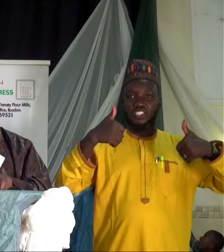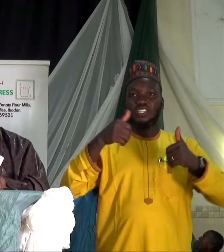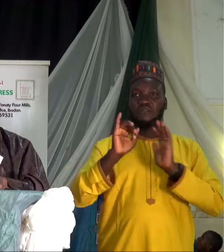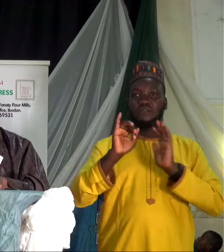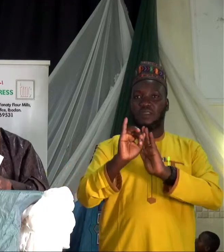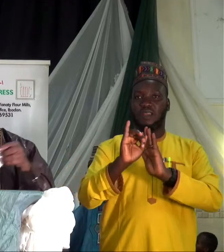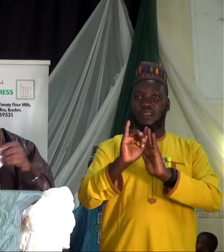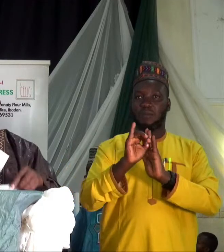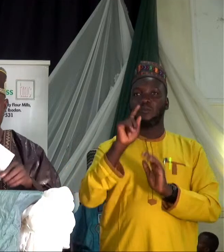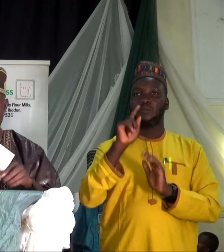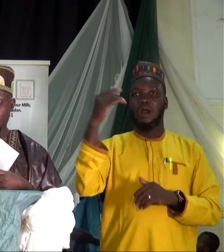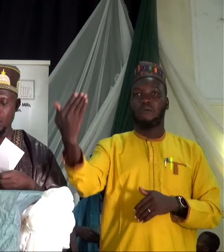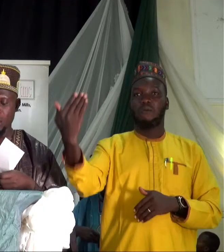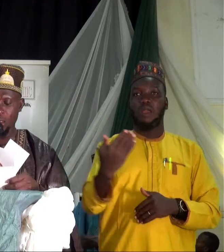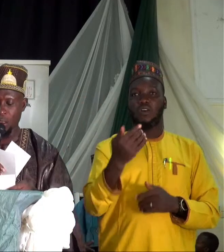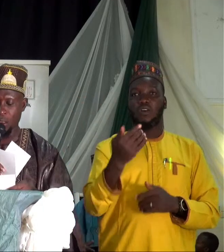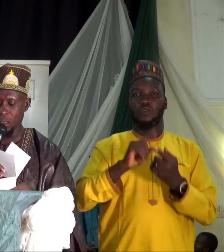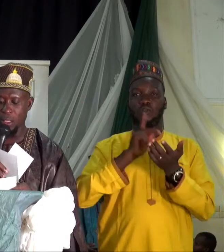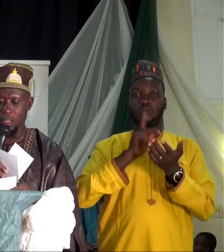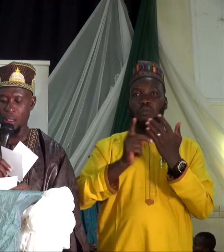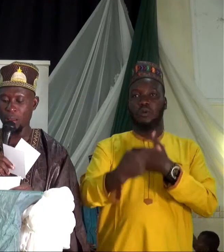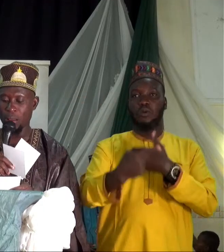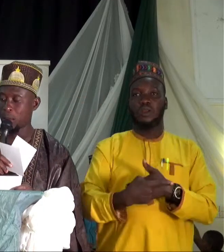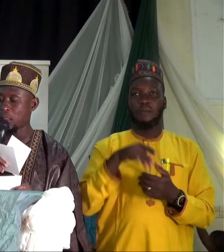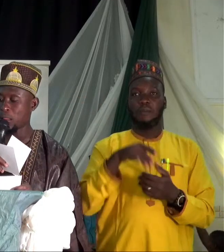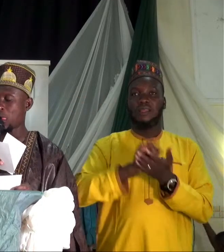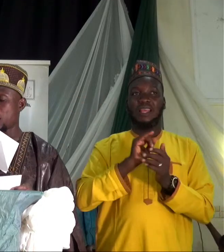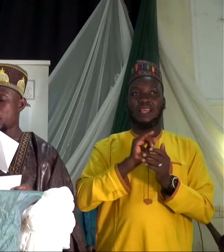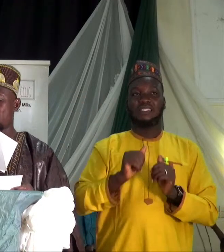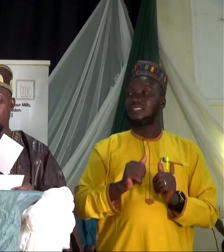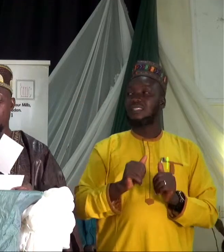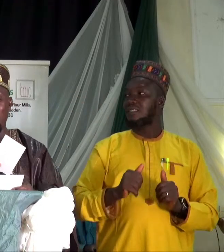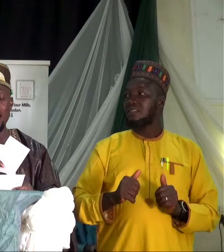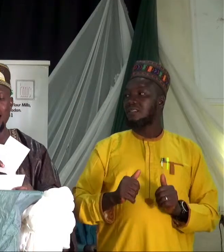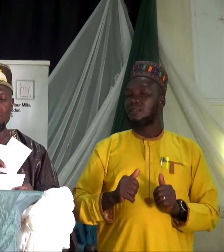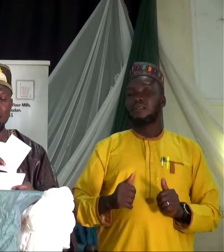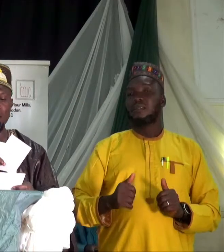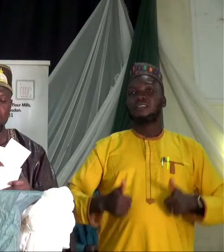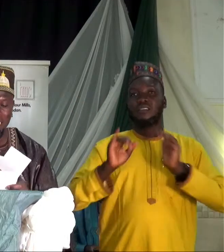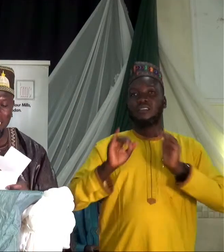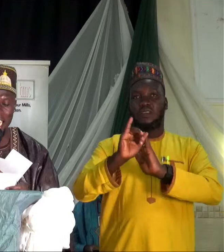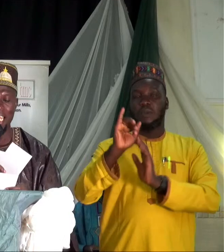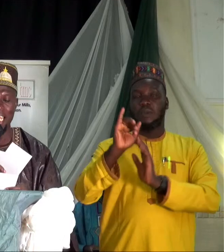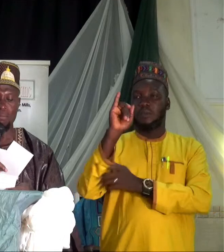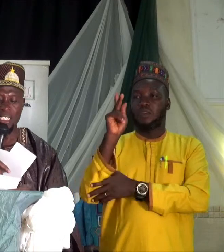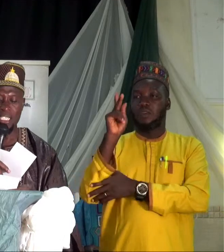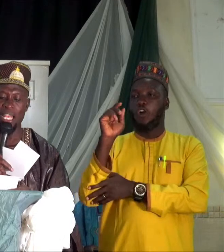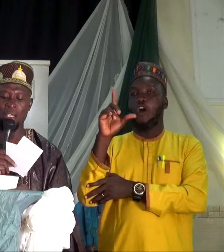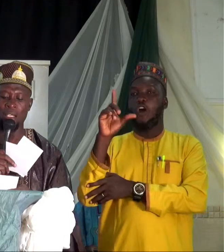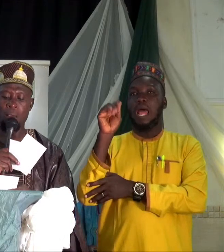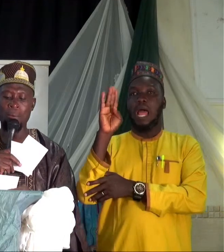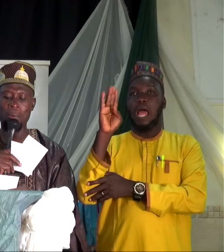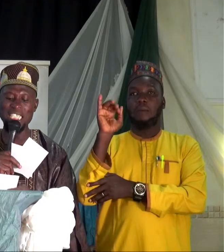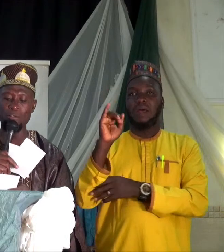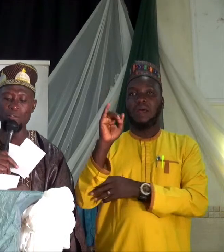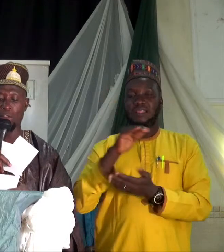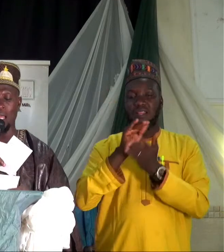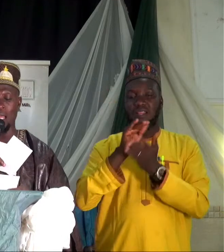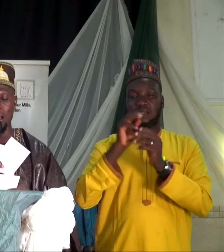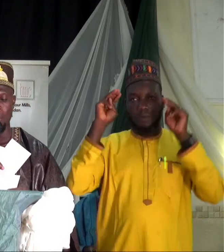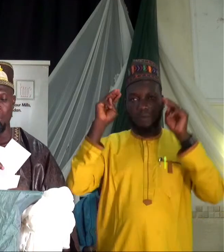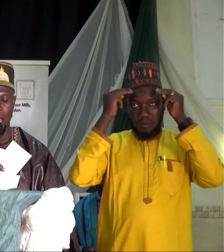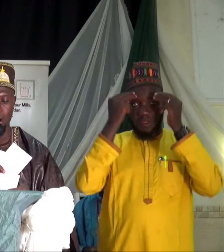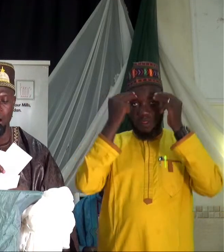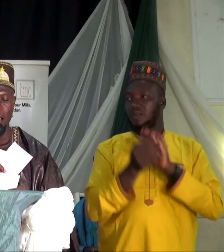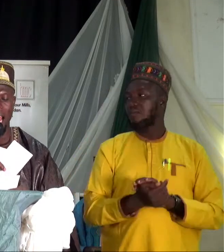are highly welcome to this program that is the Chief Imam Ikola Oba Central Mosque Bakana ni Moki specially and especially Baba Ati Mufti Otomota Kwanta